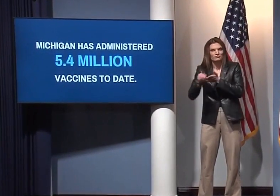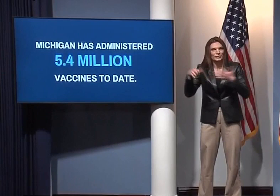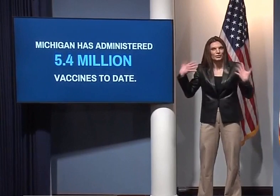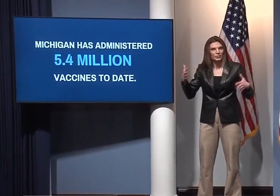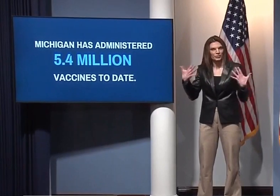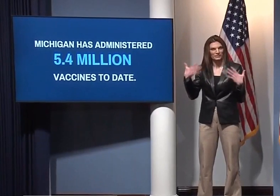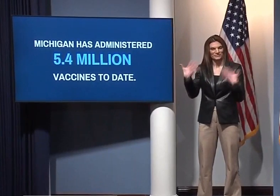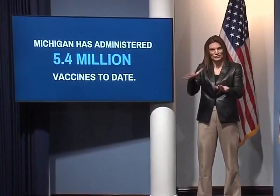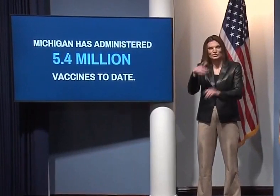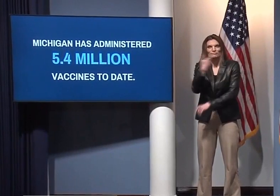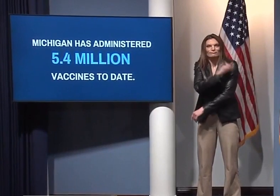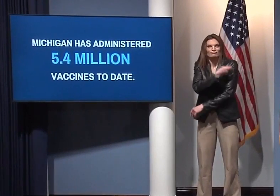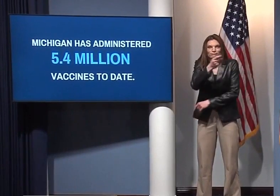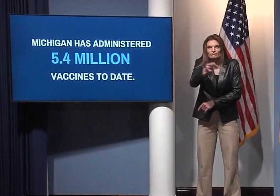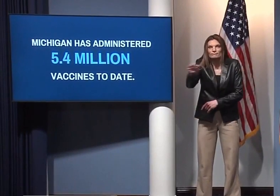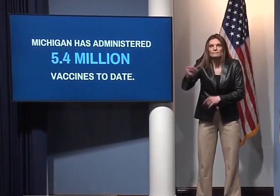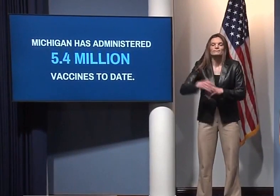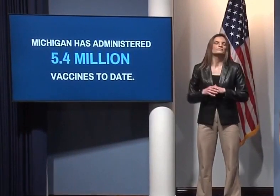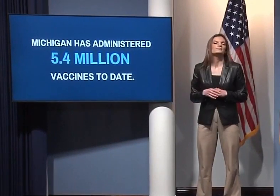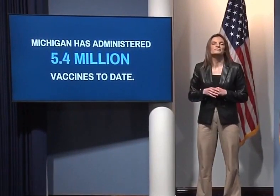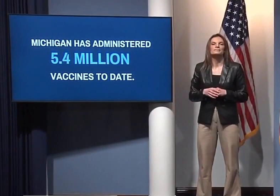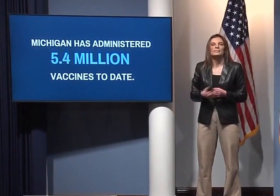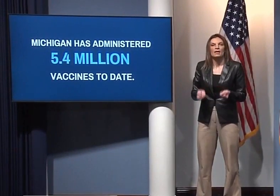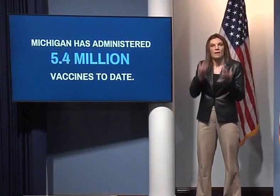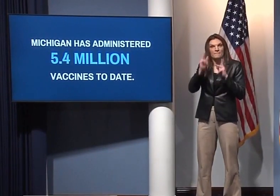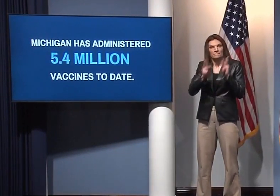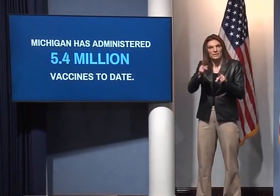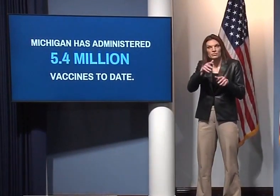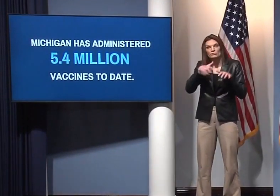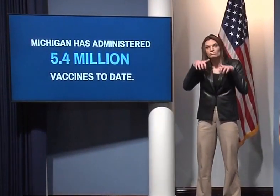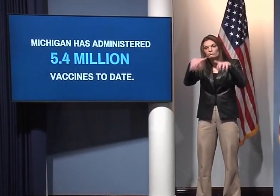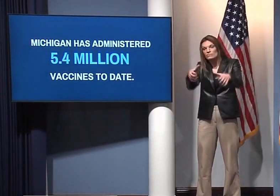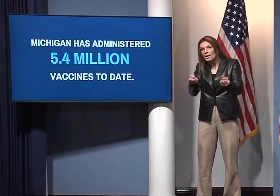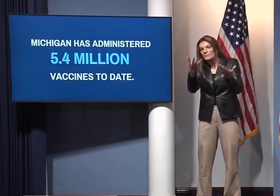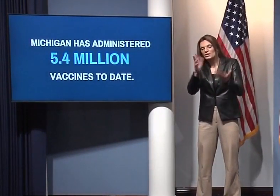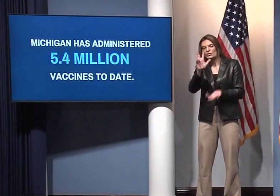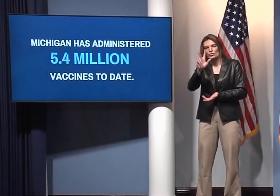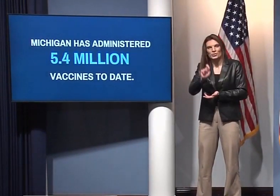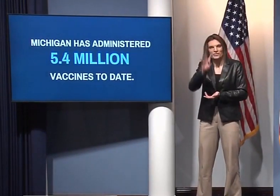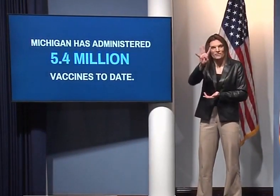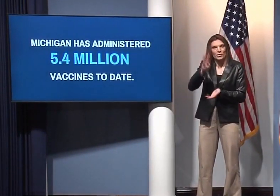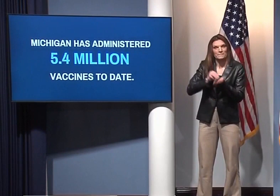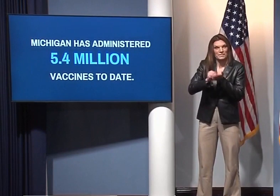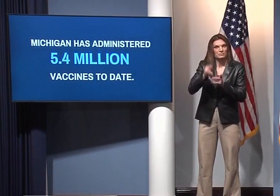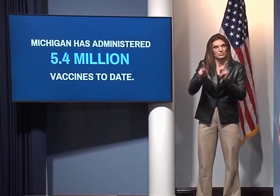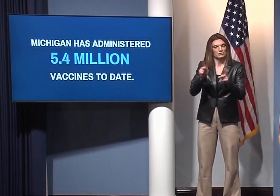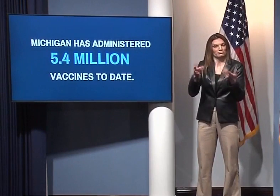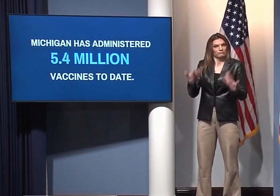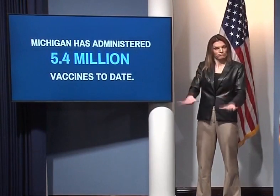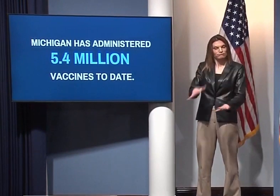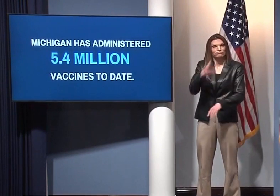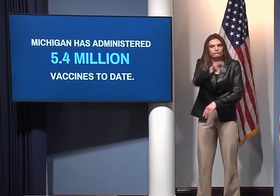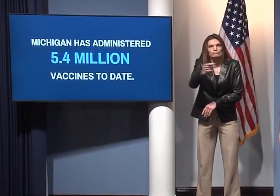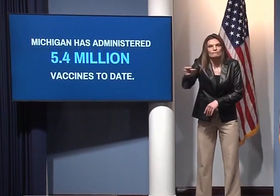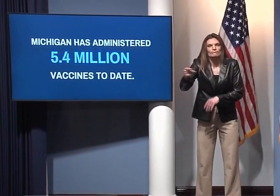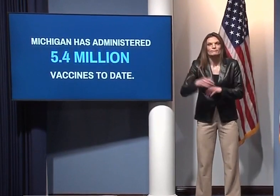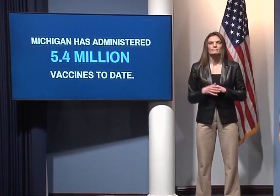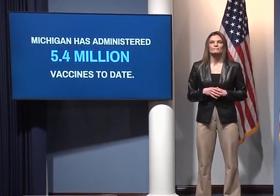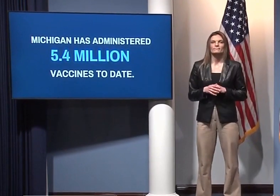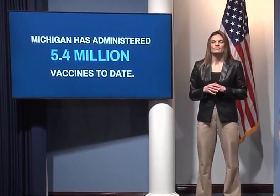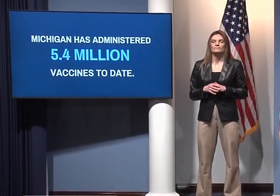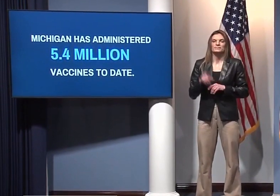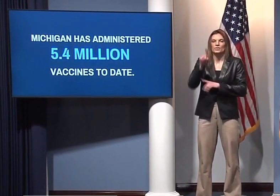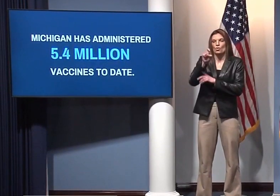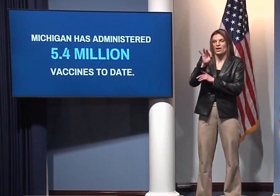vaccines to over 3.4 million Michiganders. Over 192 million doses of the safe, effective COVID